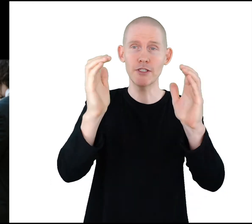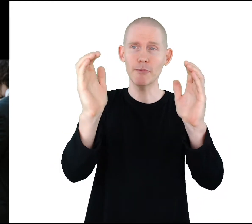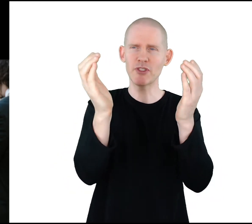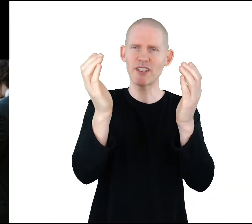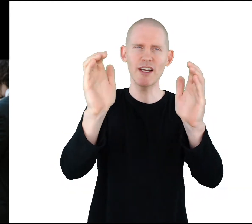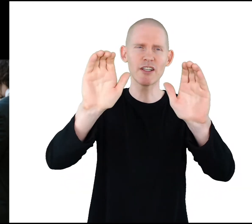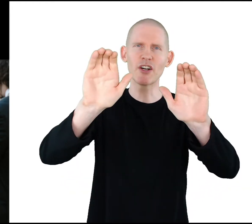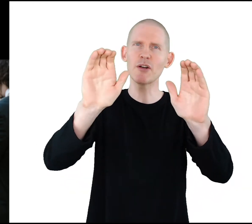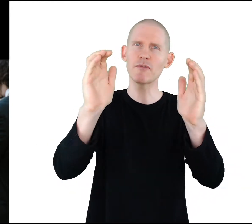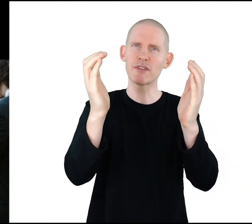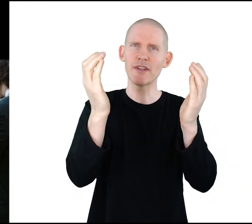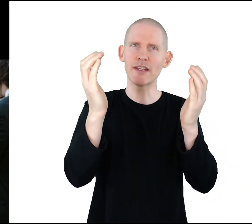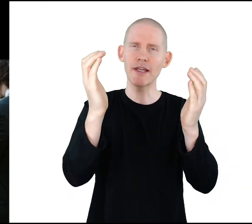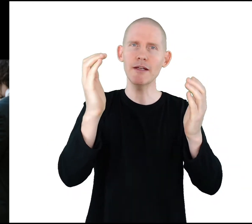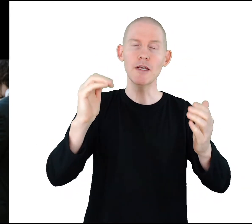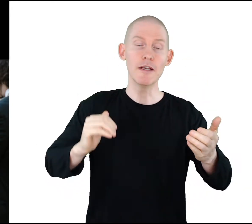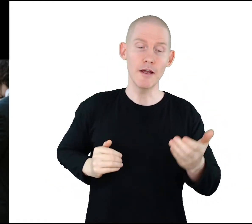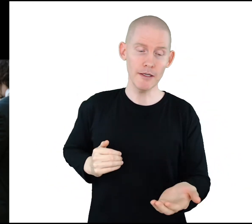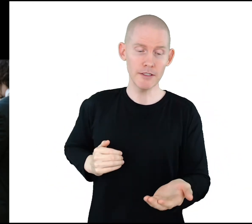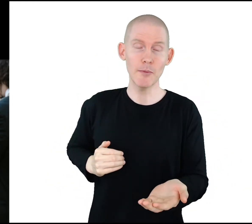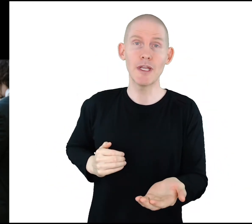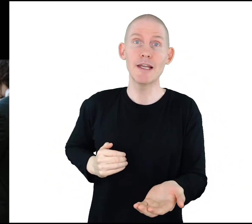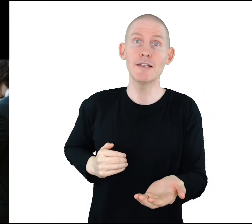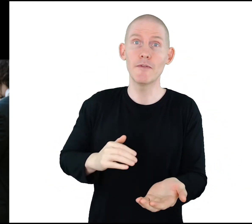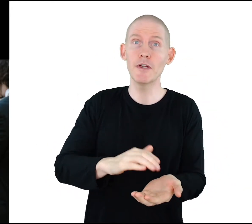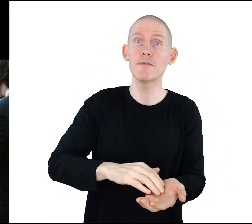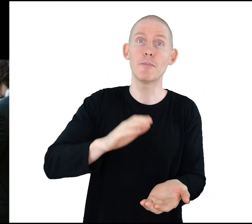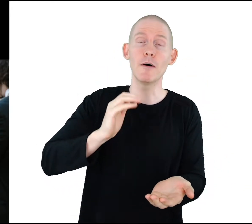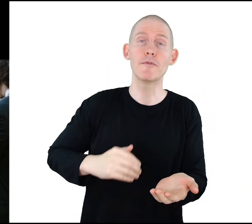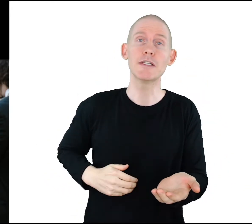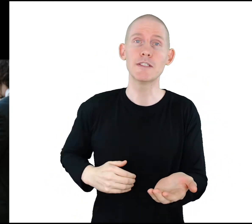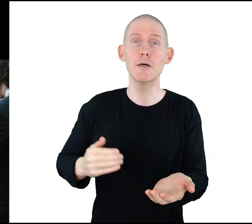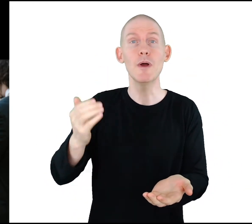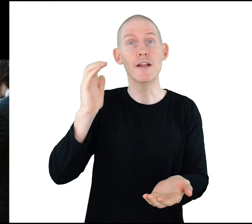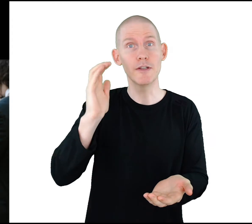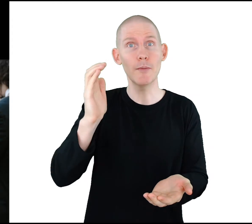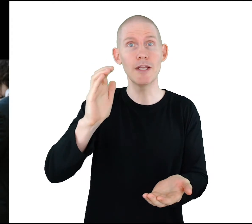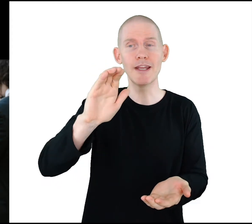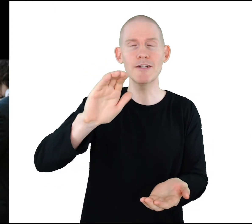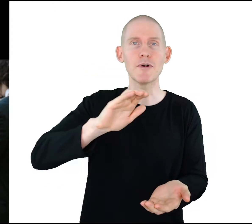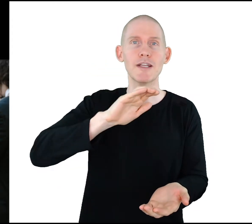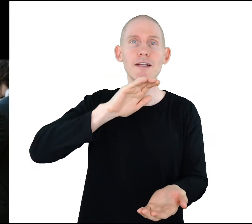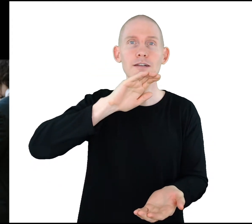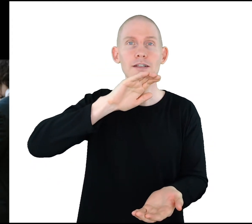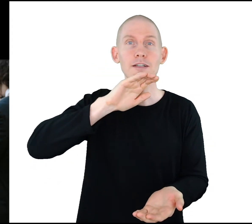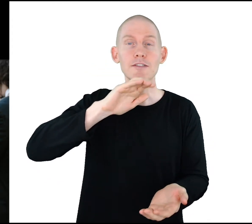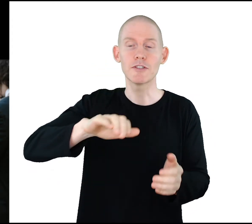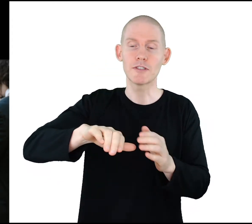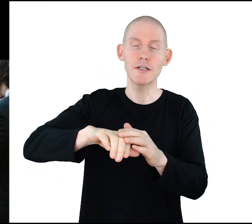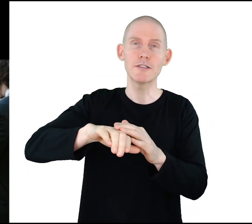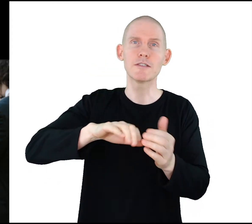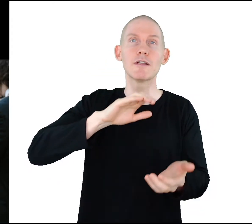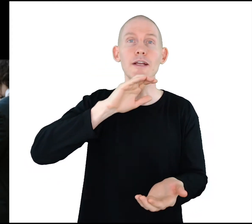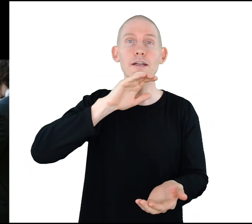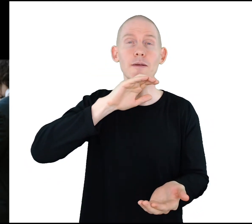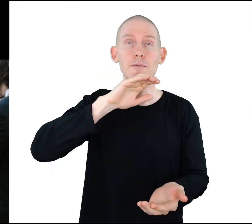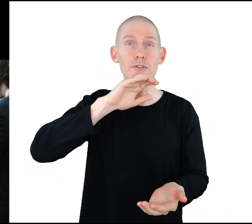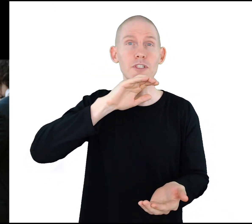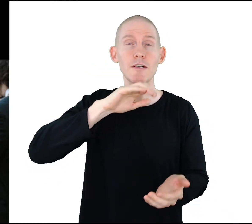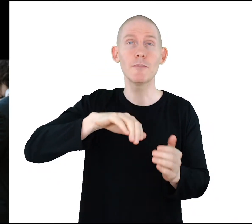just kind of curved like that. Non-dominant hand down there, palm facing up. Dominant hand right here. Just touch lightly on your chin, back of